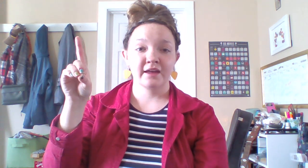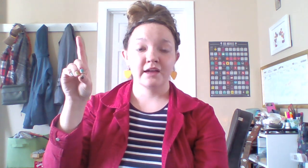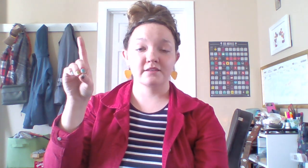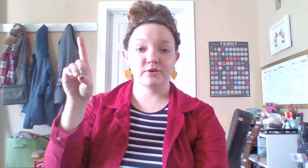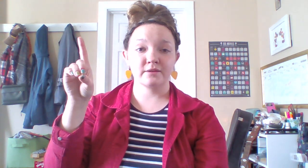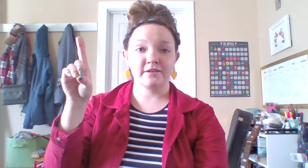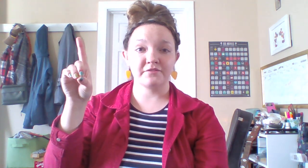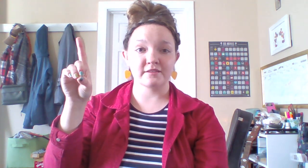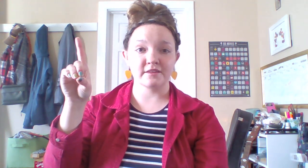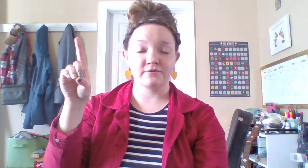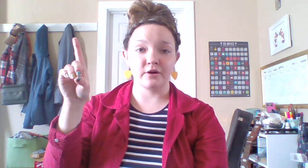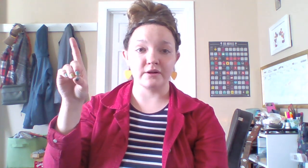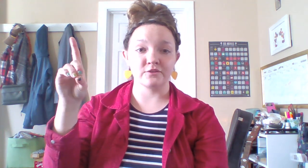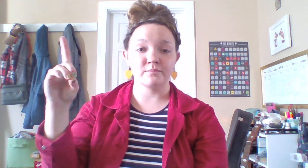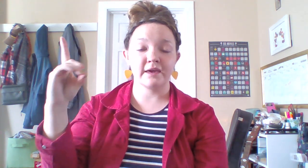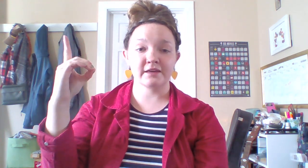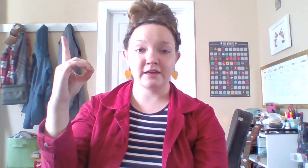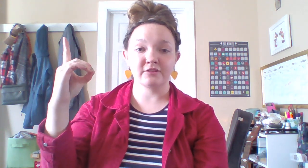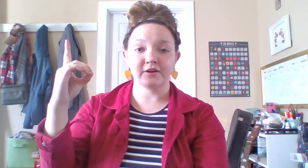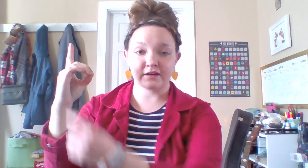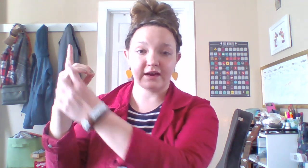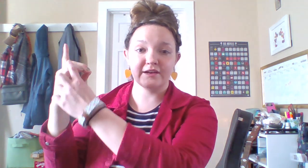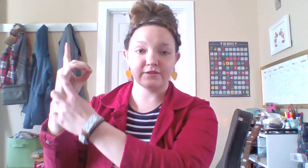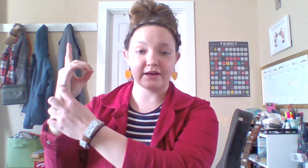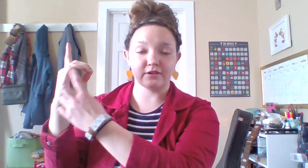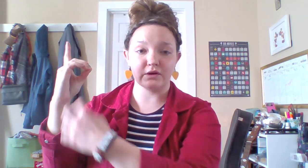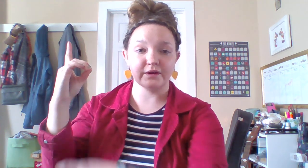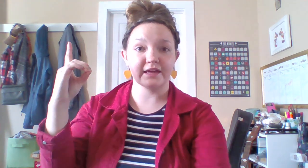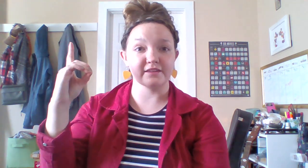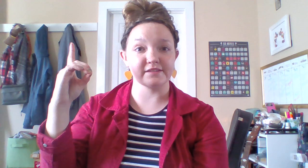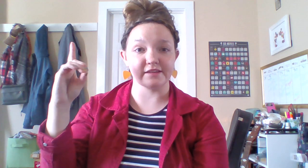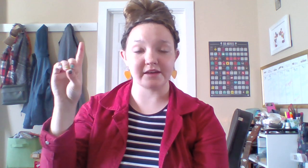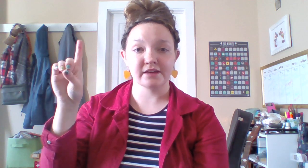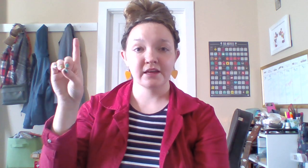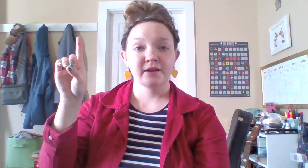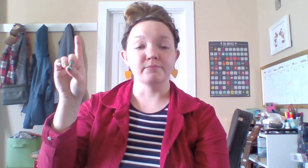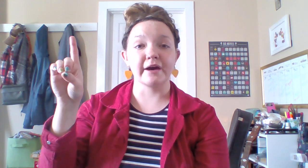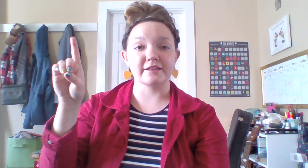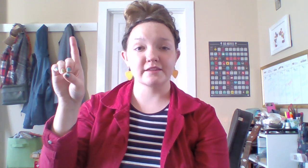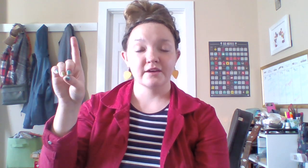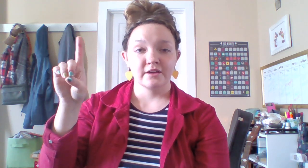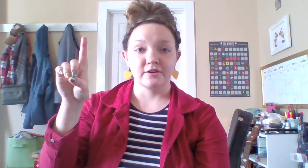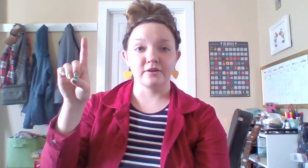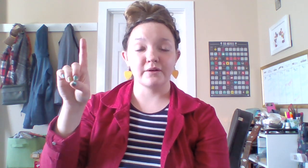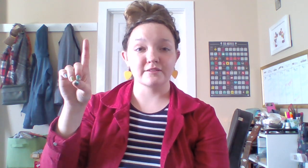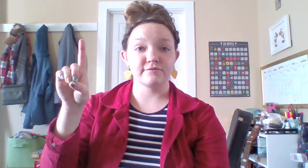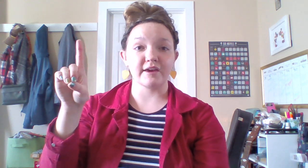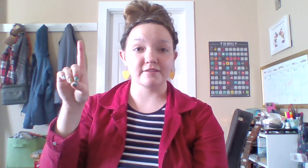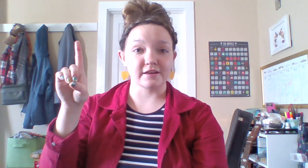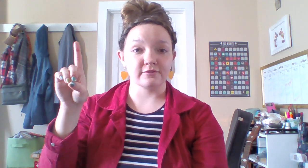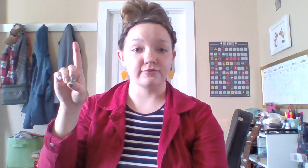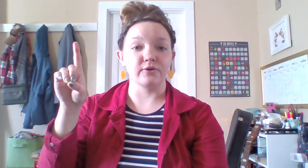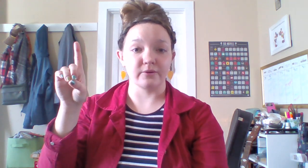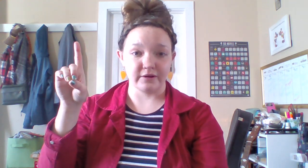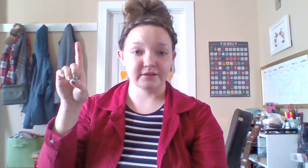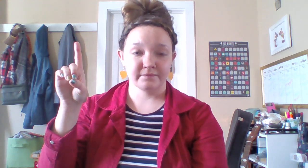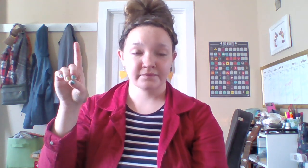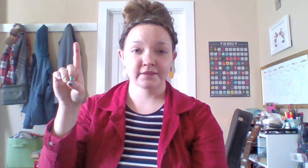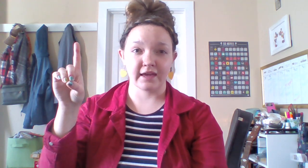It's going to be facing forward. You make it look kind of like a lowercase d, but you're going to face it forward,